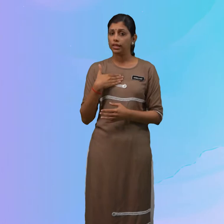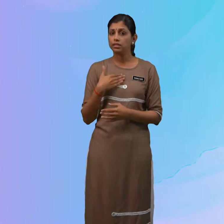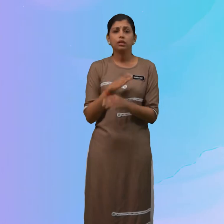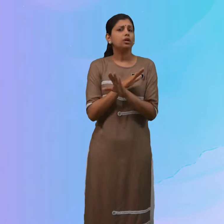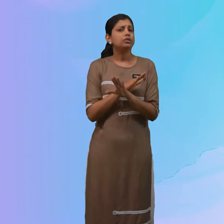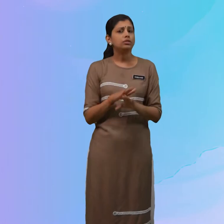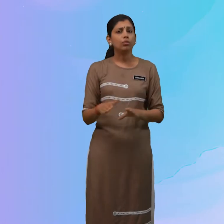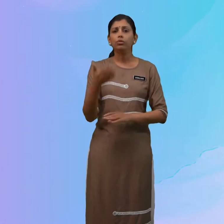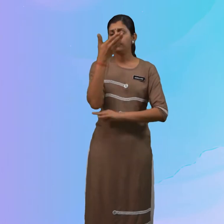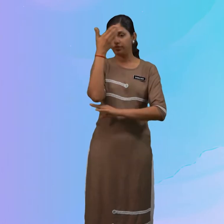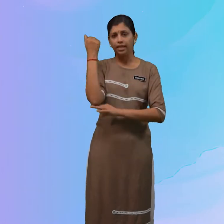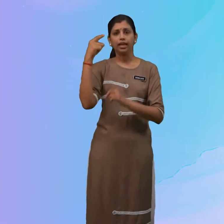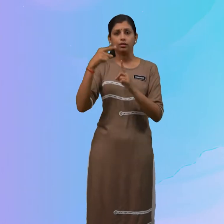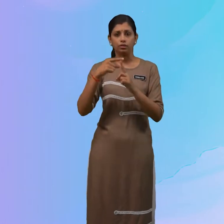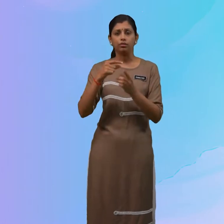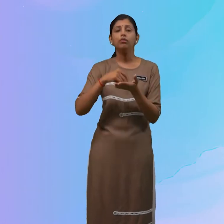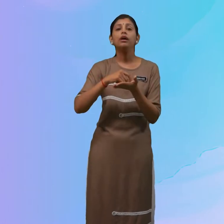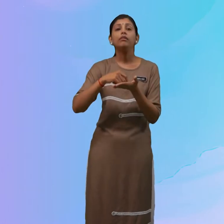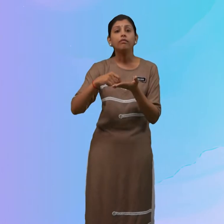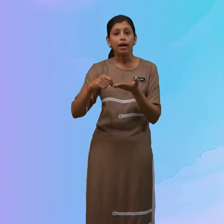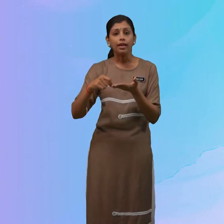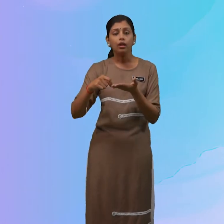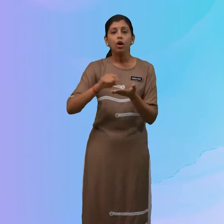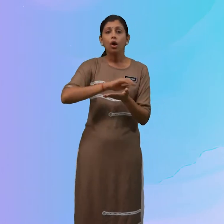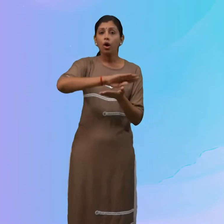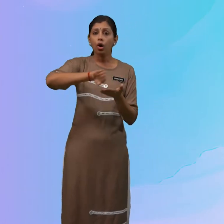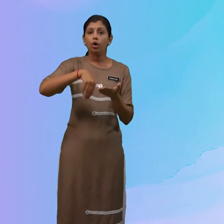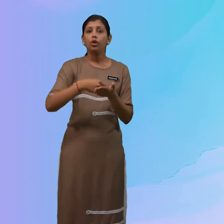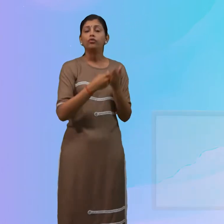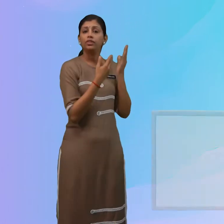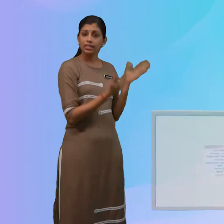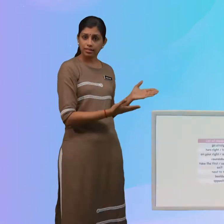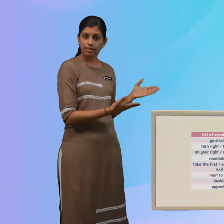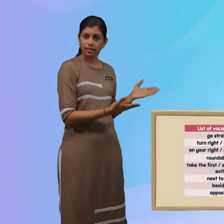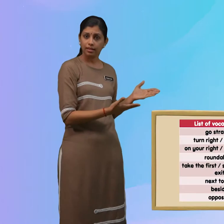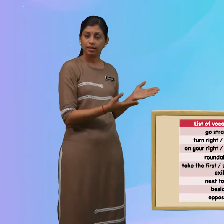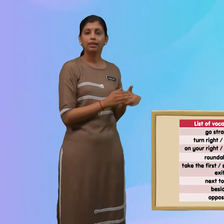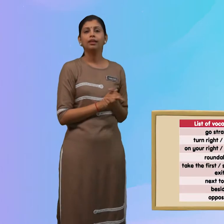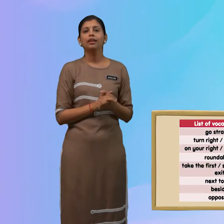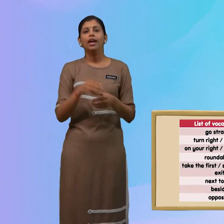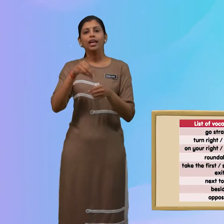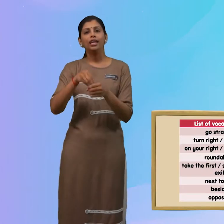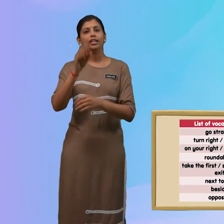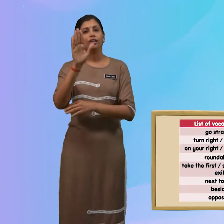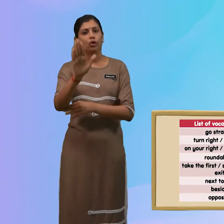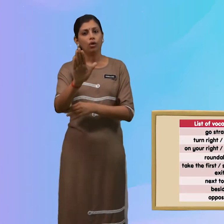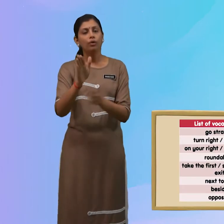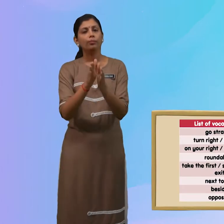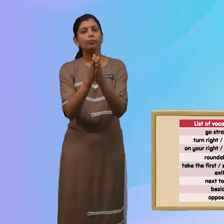Please don't forget to write all of this in your